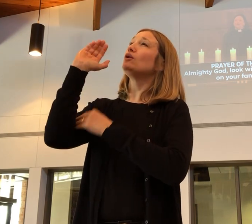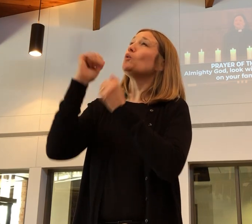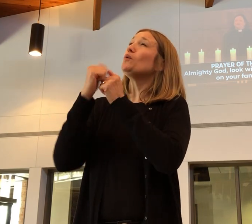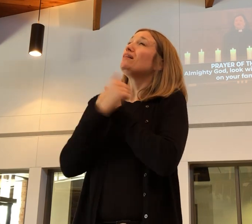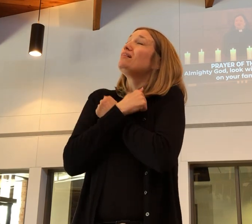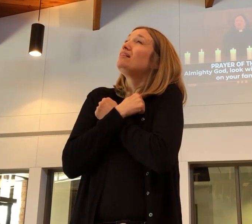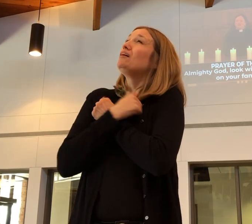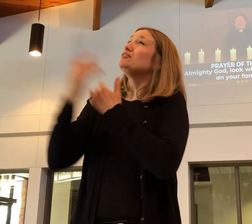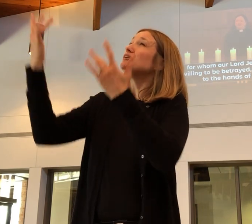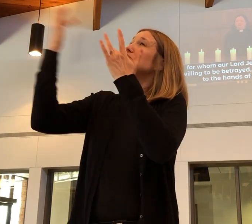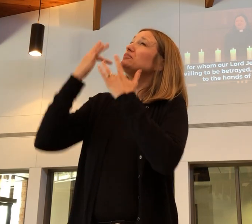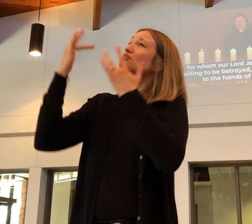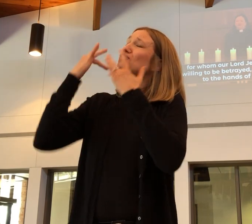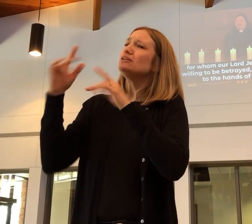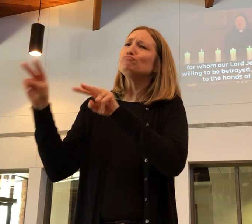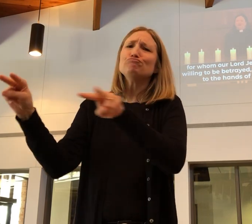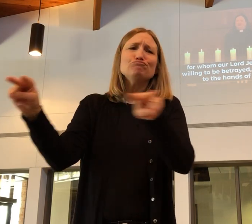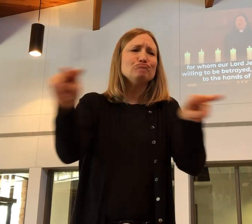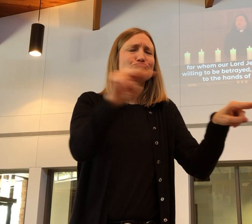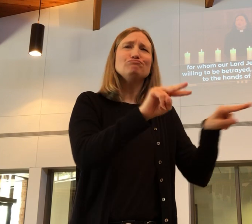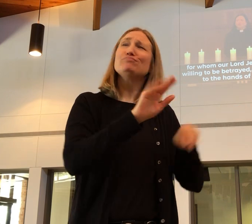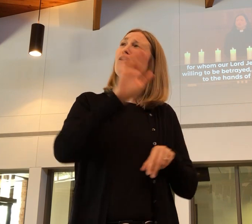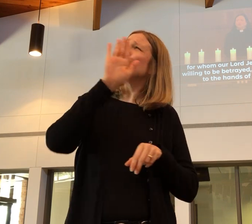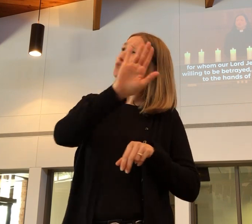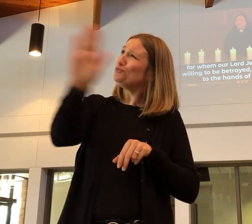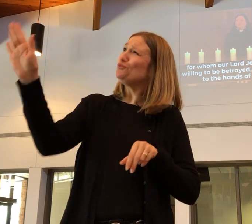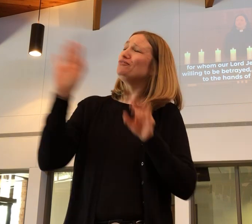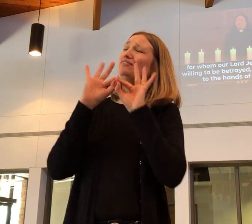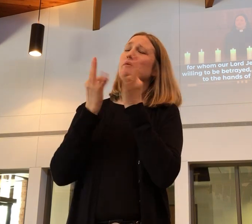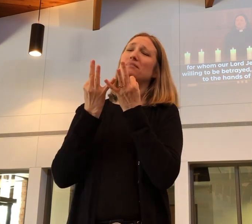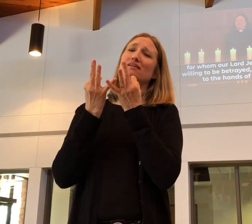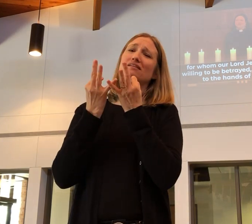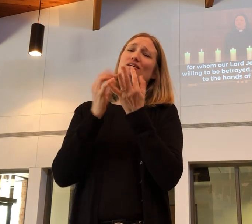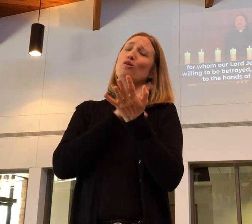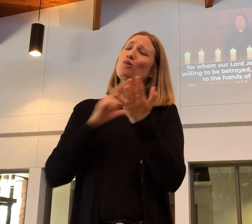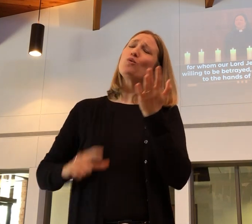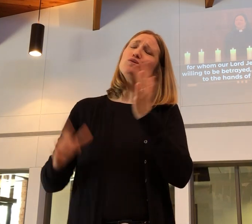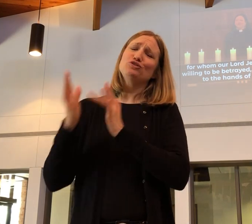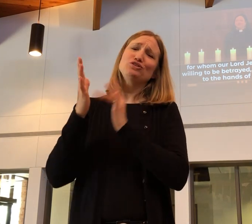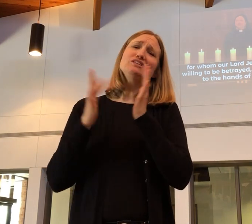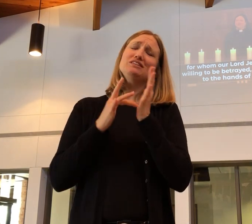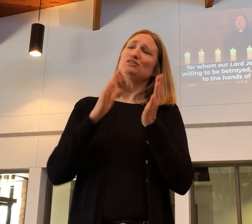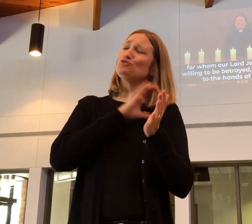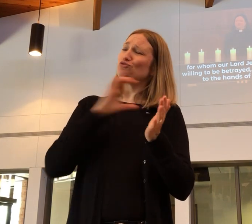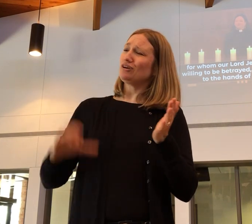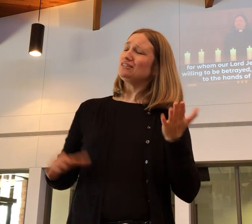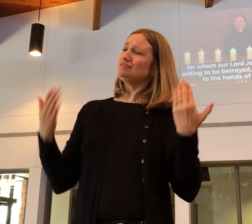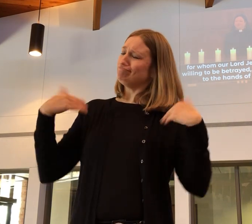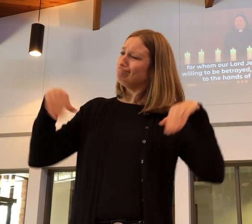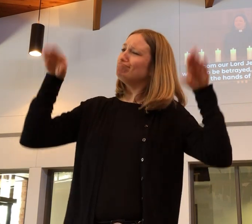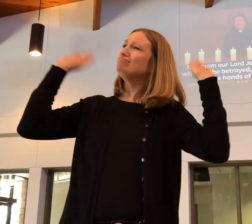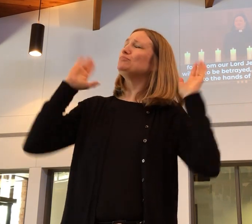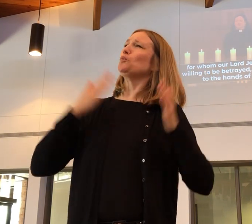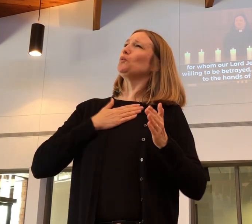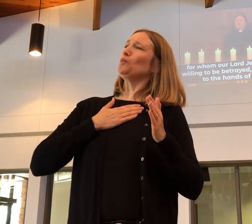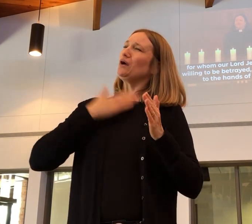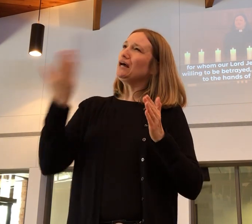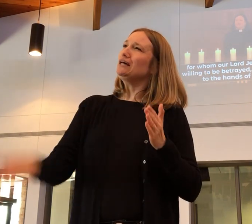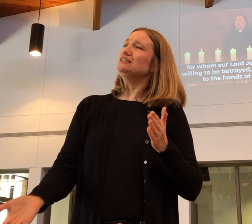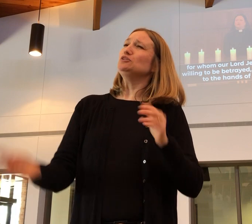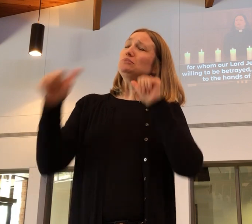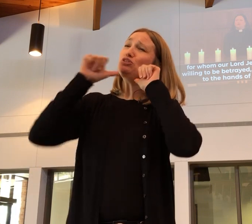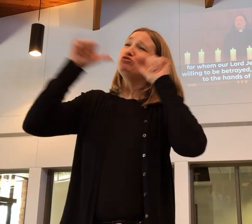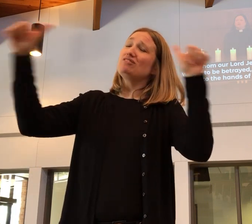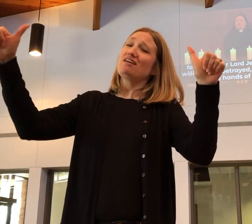loving mercy on your family, for whom our Lord Jesus Christ was willing to be betrayed, to be